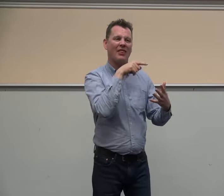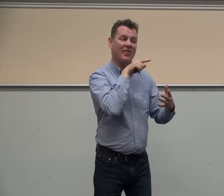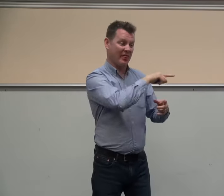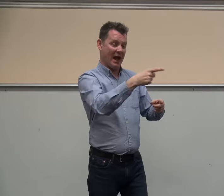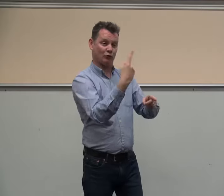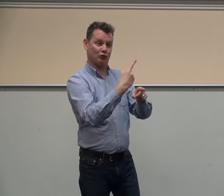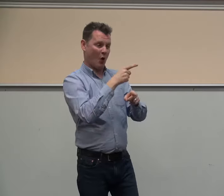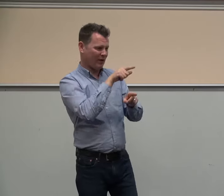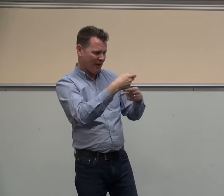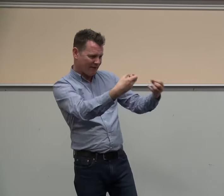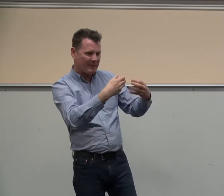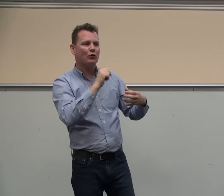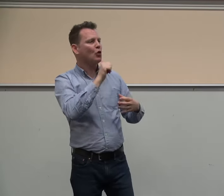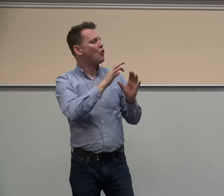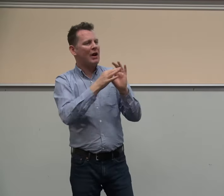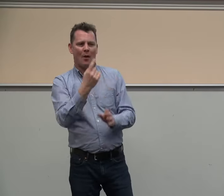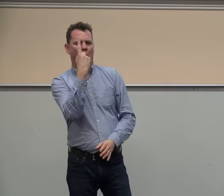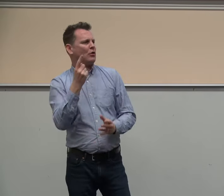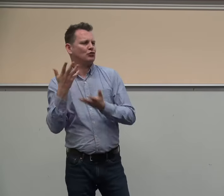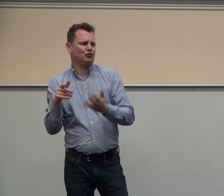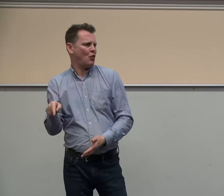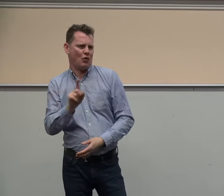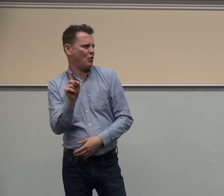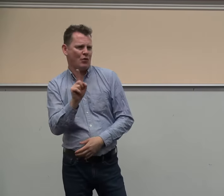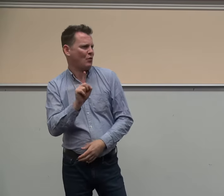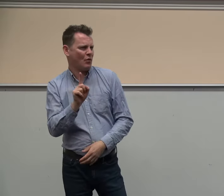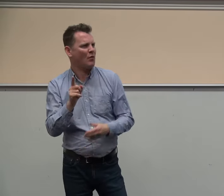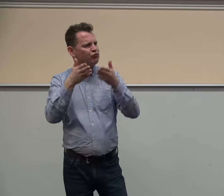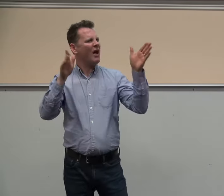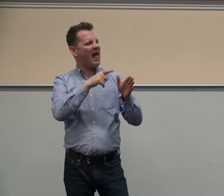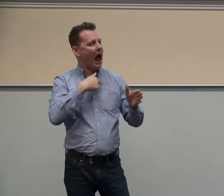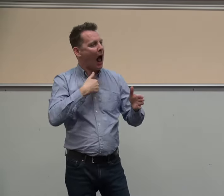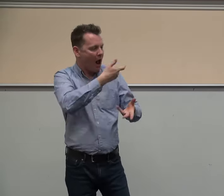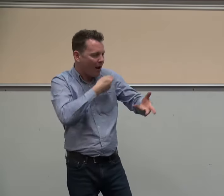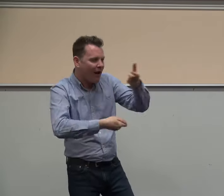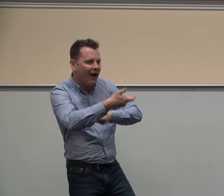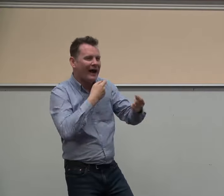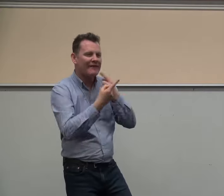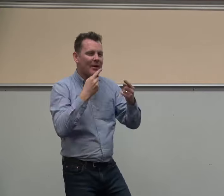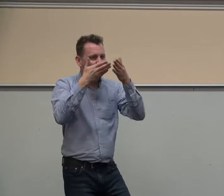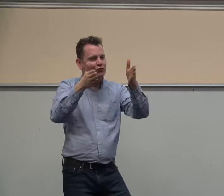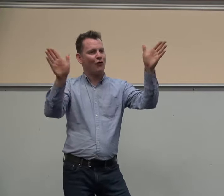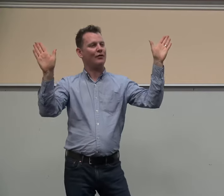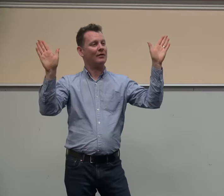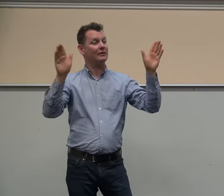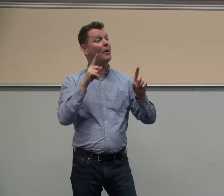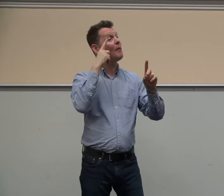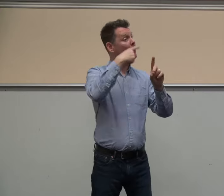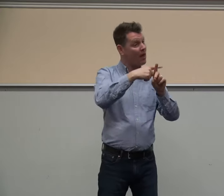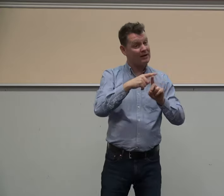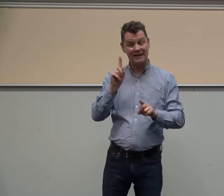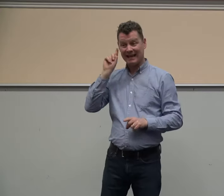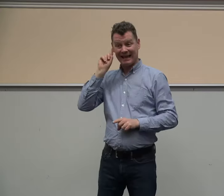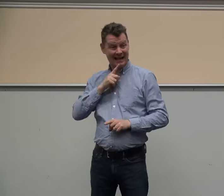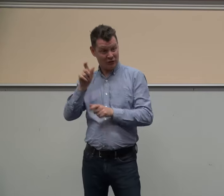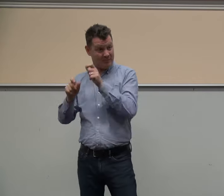show that we went to see, but they're much broader than that. I also spoke to a group of hearing people that went to see